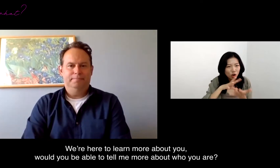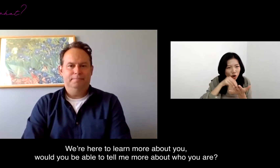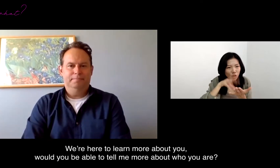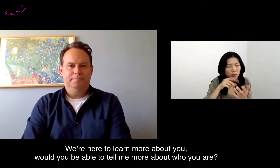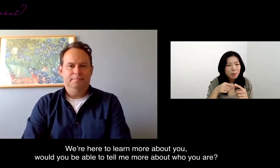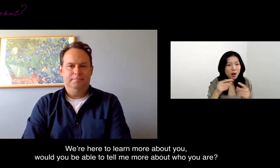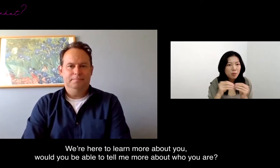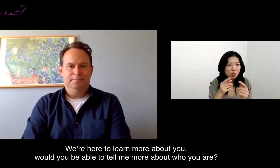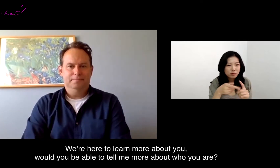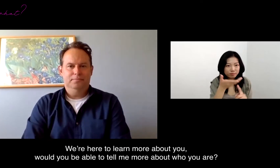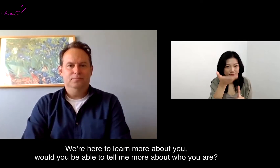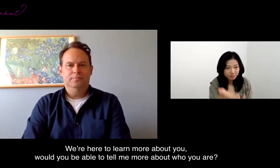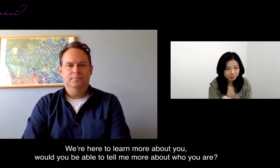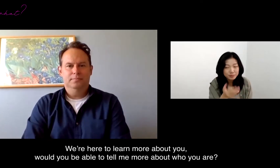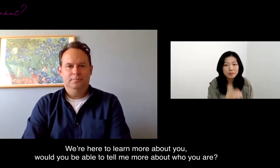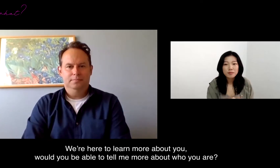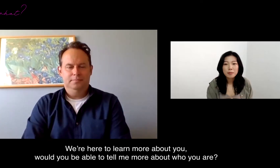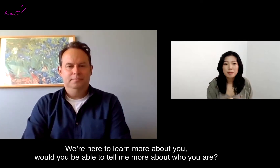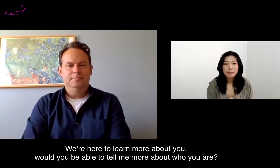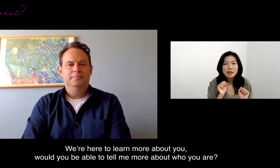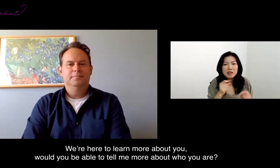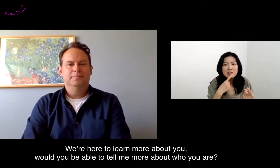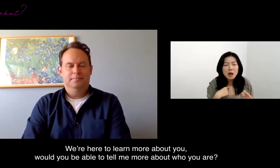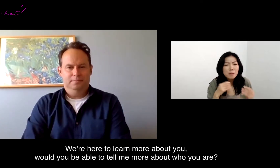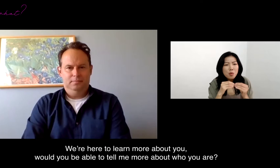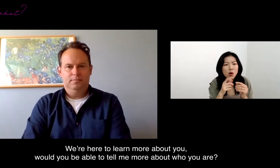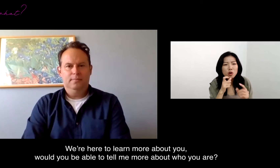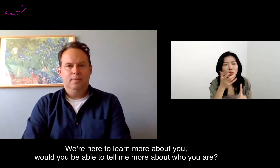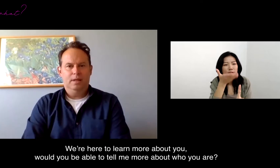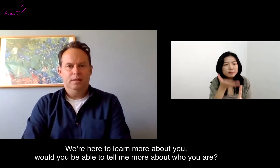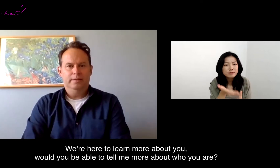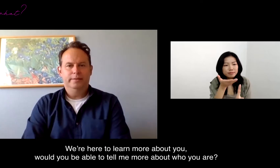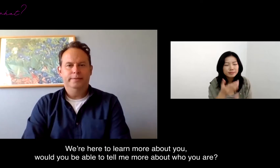We're here to learn more about you. Would you be able to tell me more about who you are?